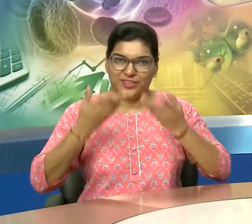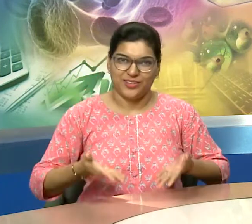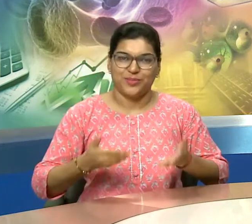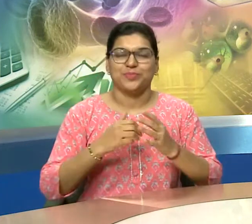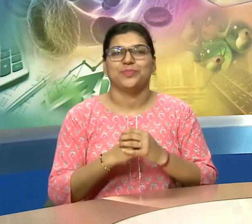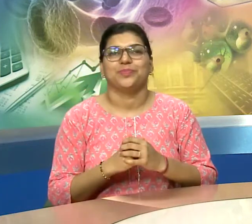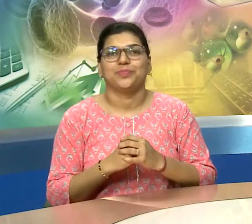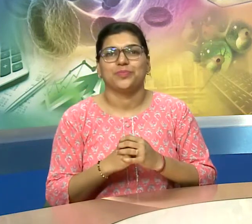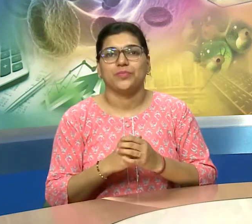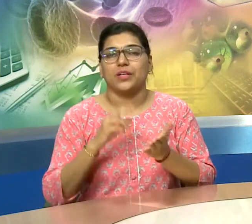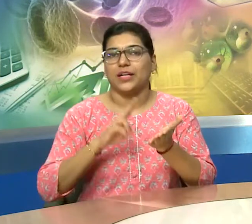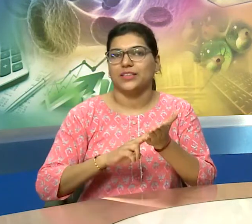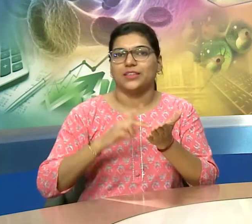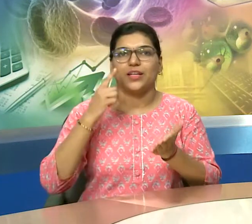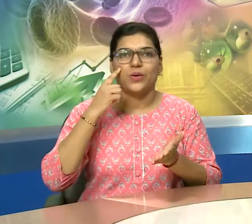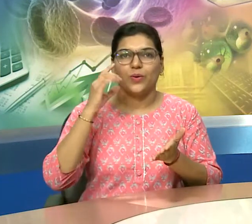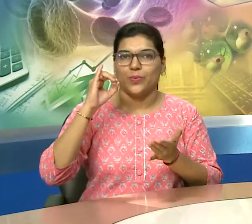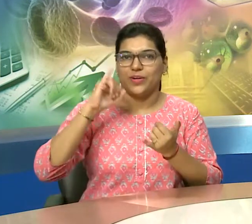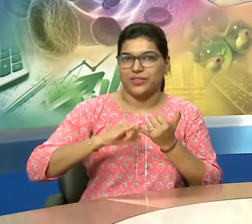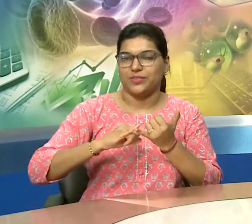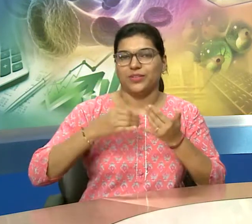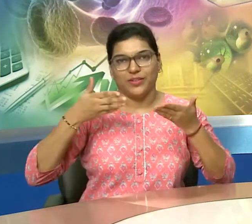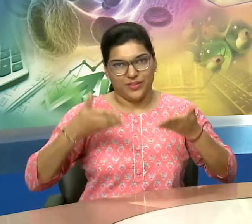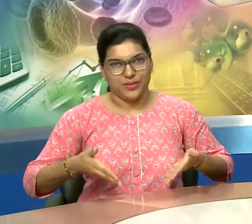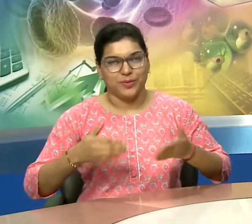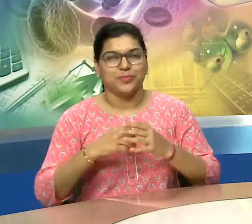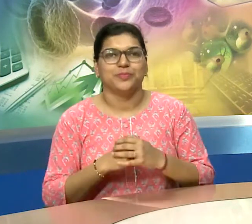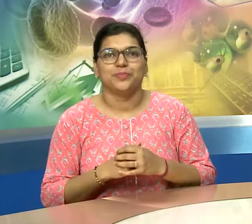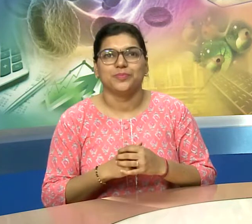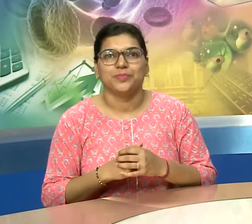in this educational video of NIOS.